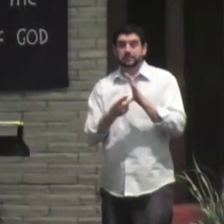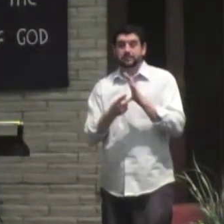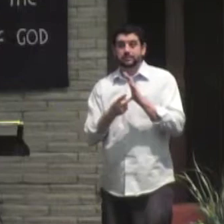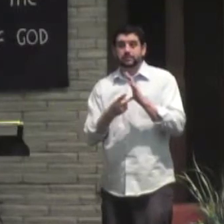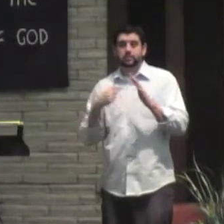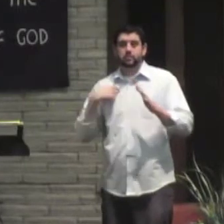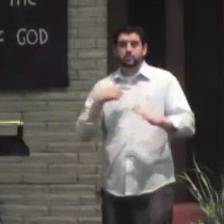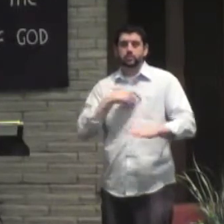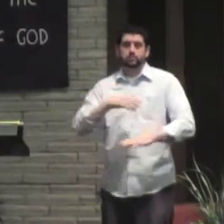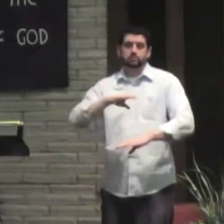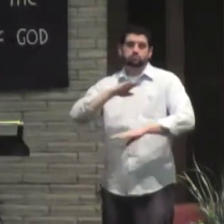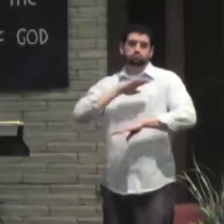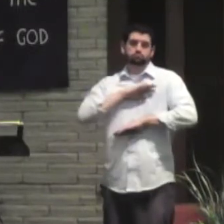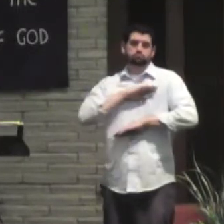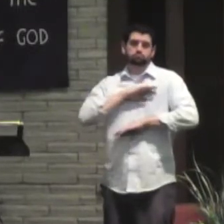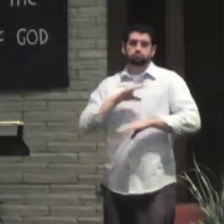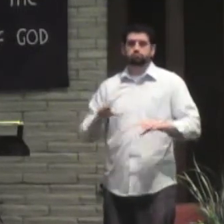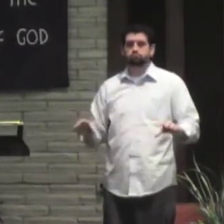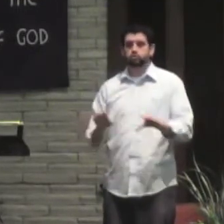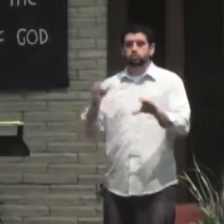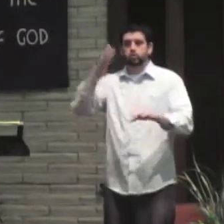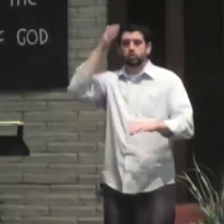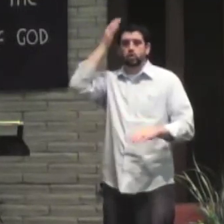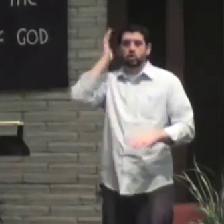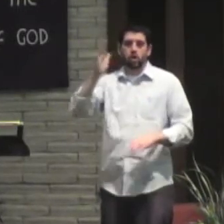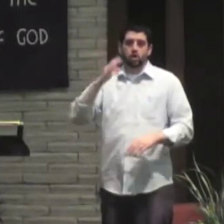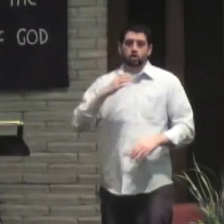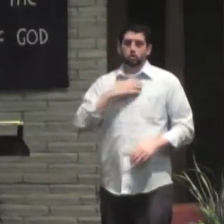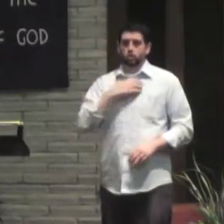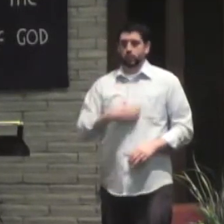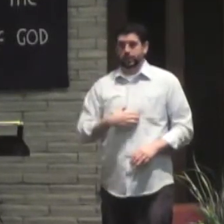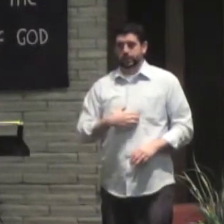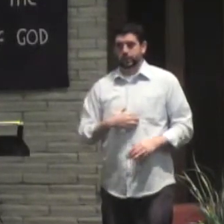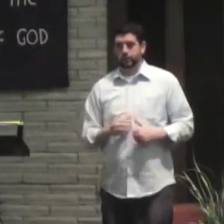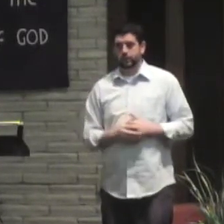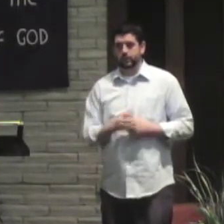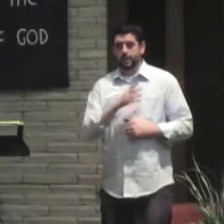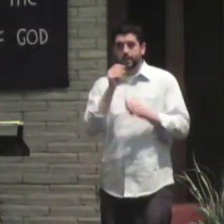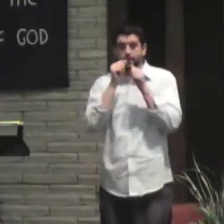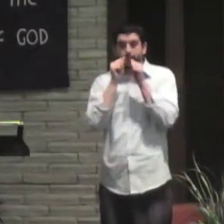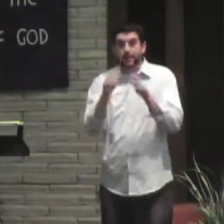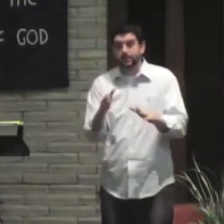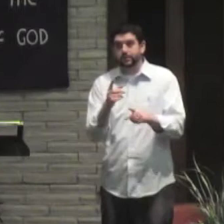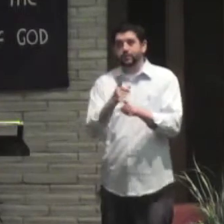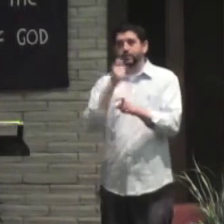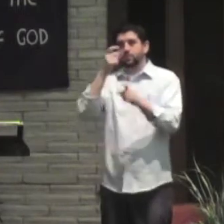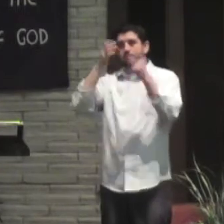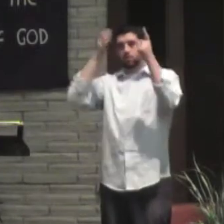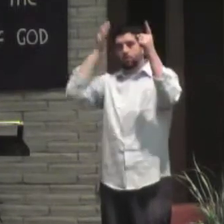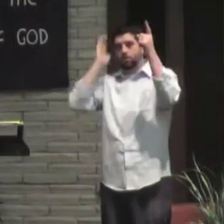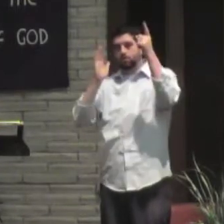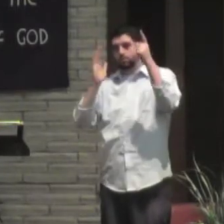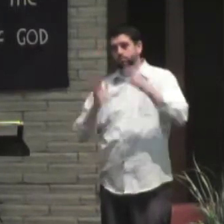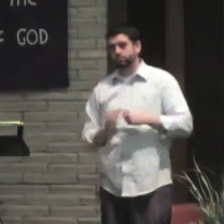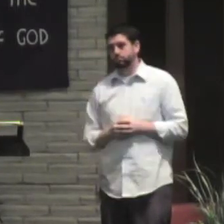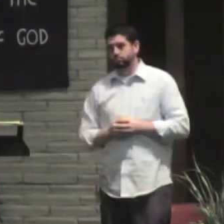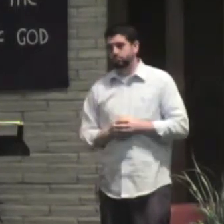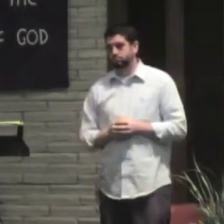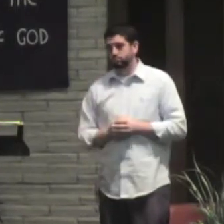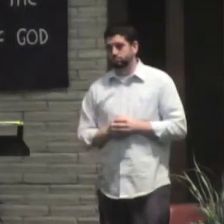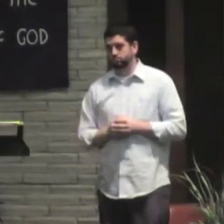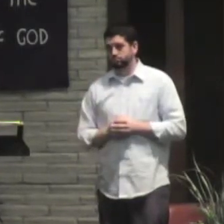will and the blessing of God that comes with it.